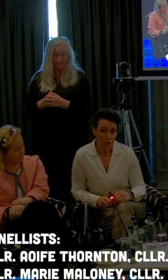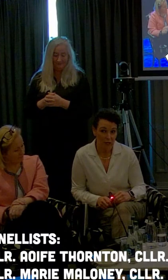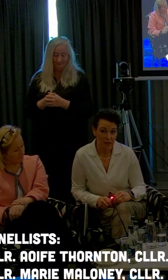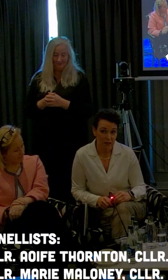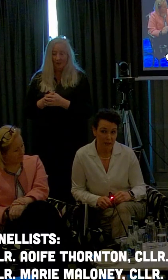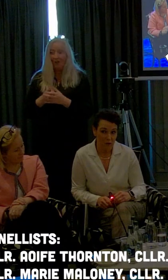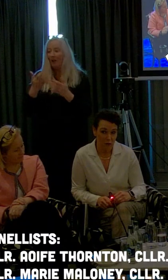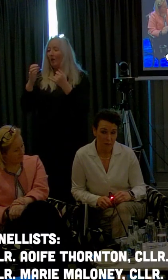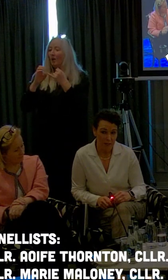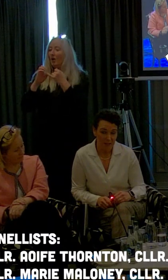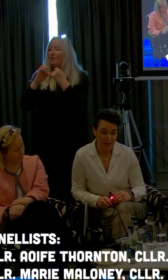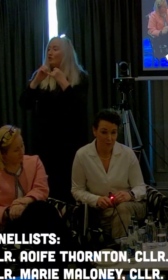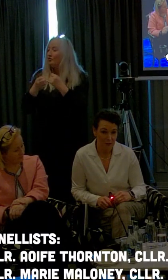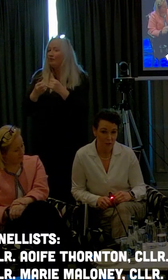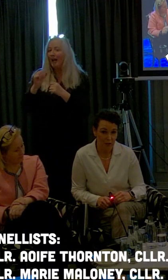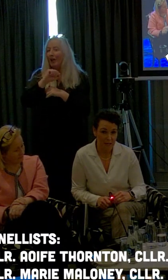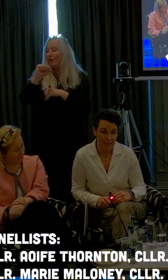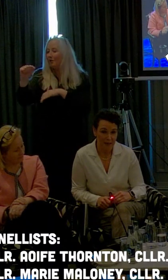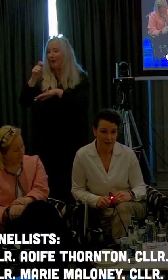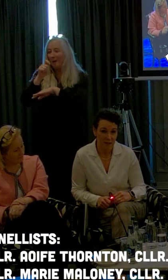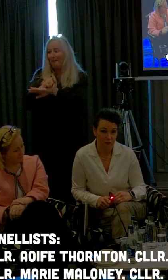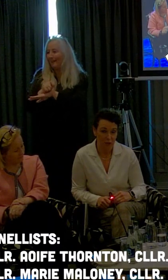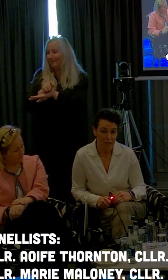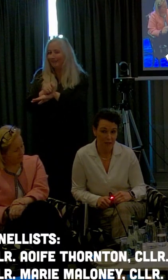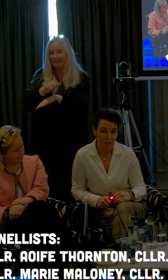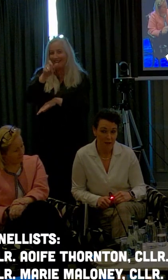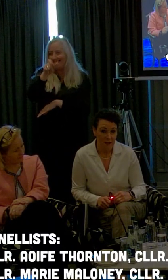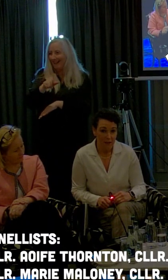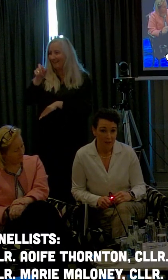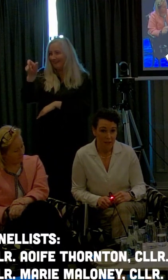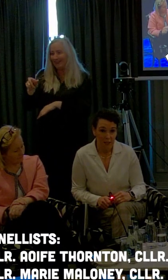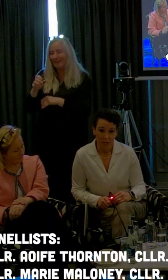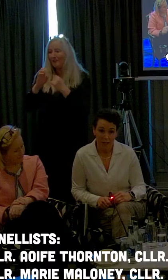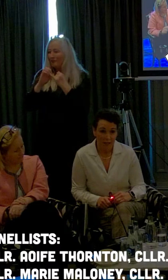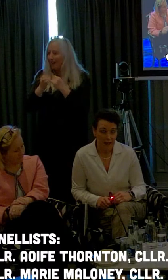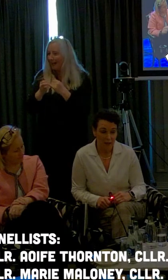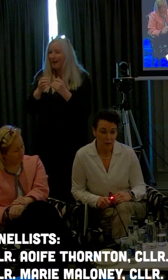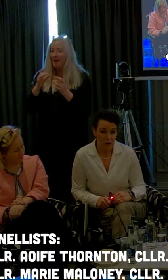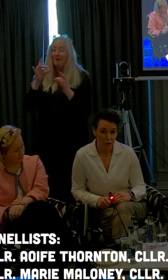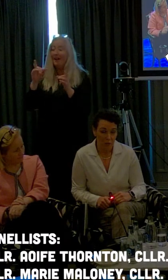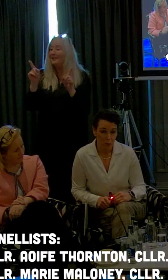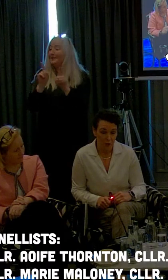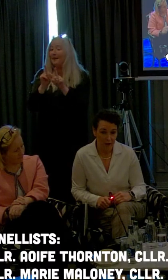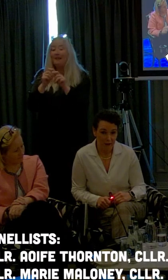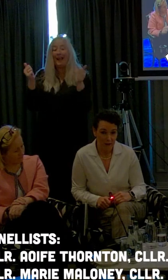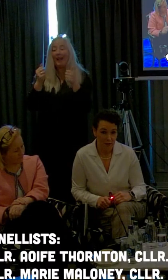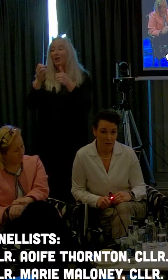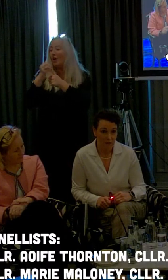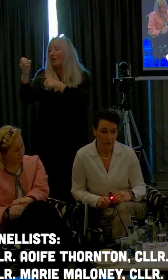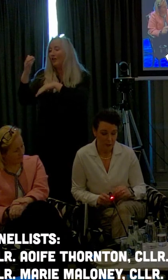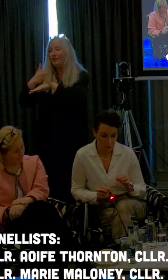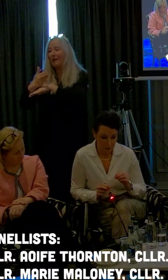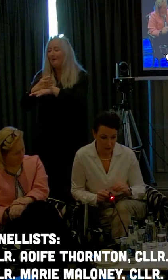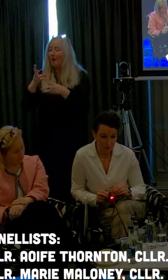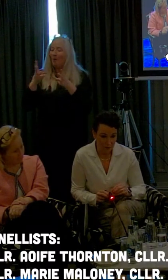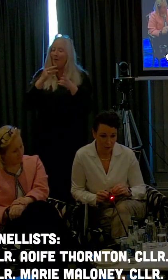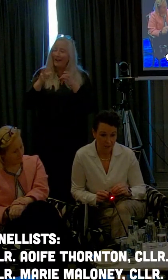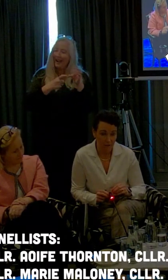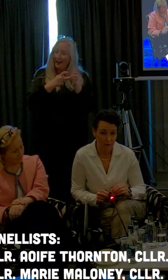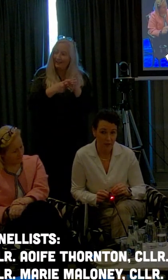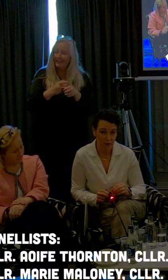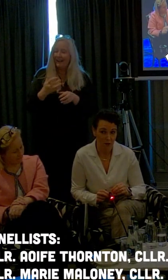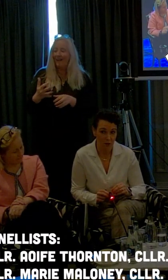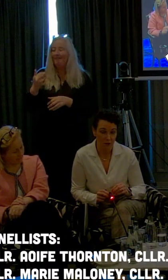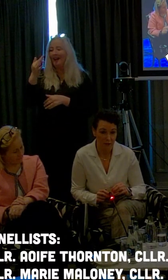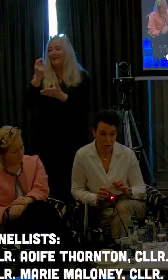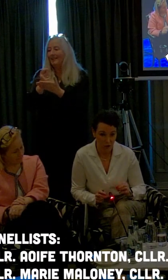know, try your best, canvas, try and get in. If you get in, take it like any other job, work hard, find a bit of time for yourself